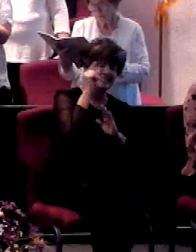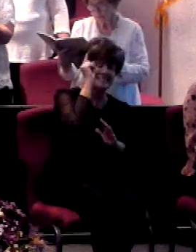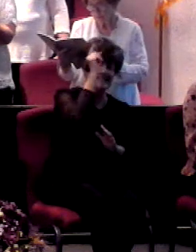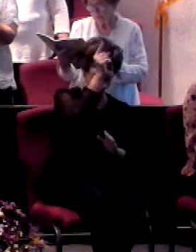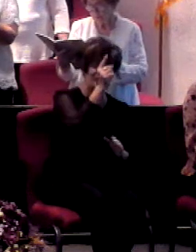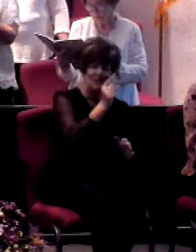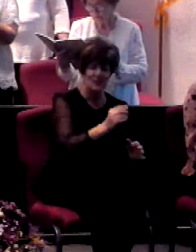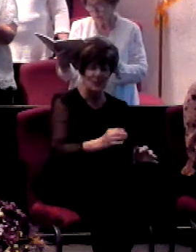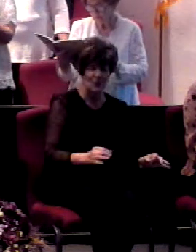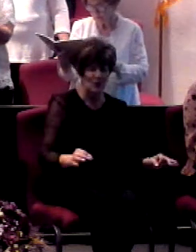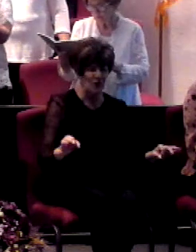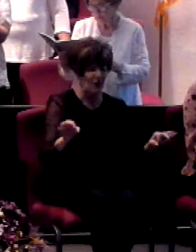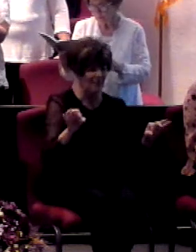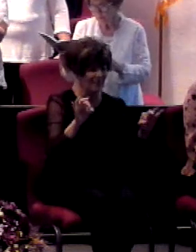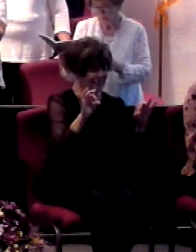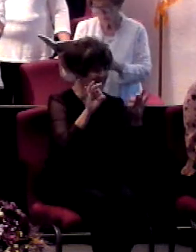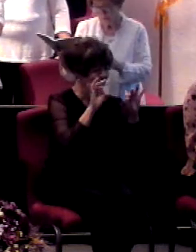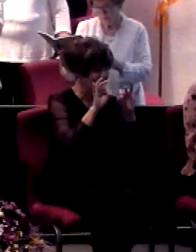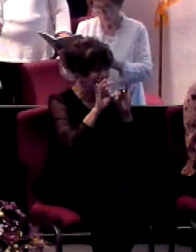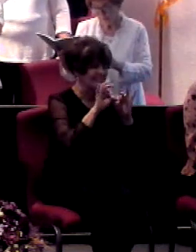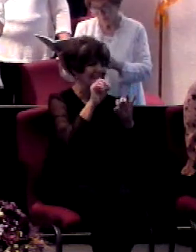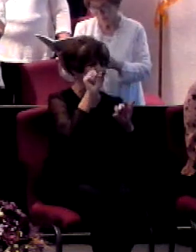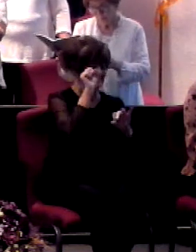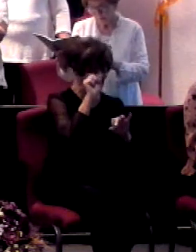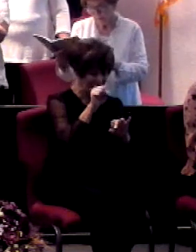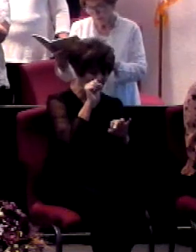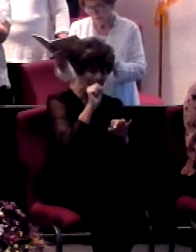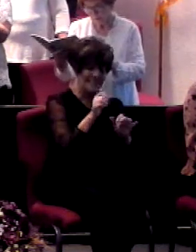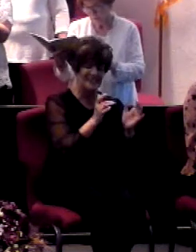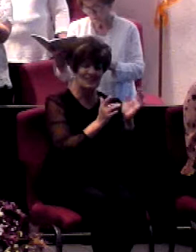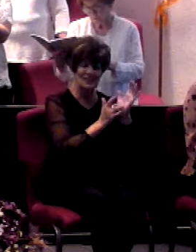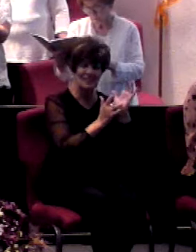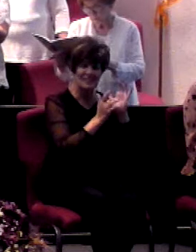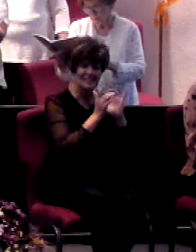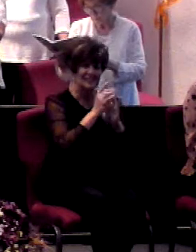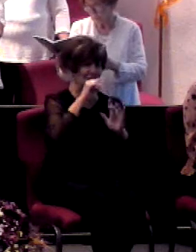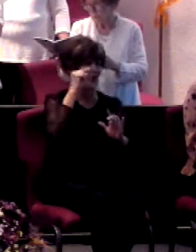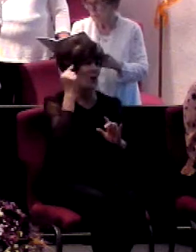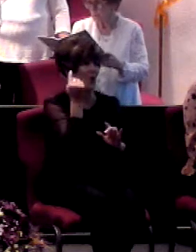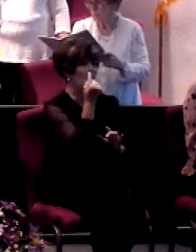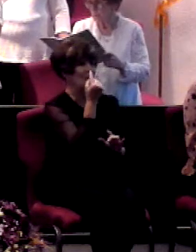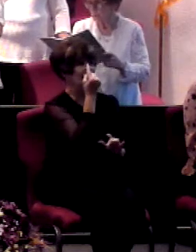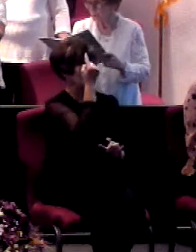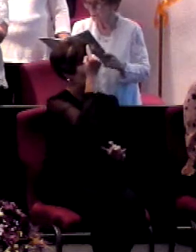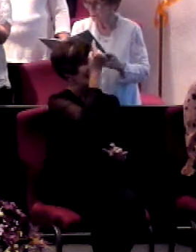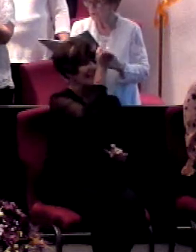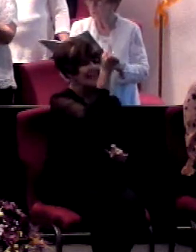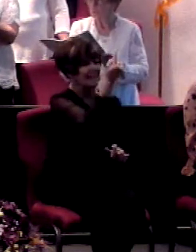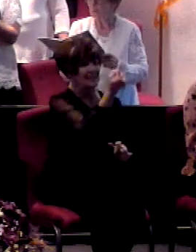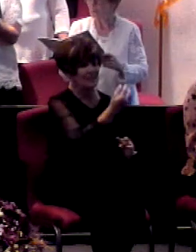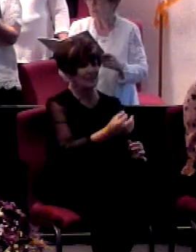he worthy? Is he worthy of